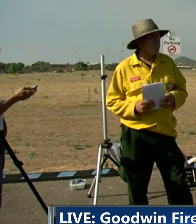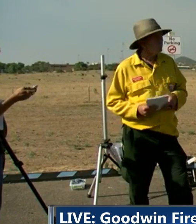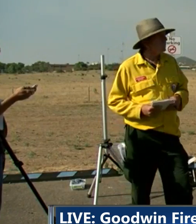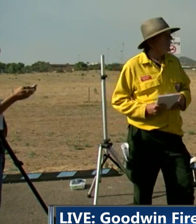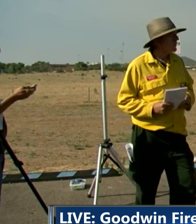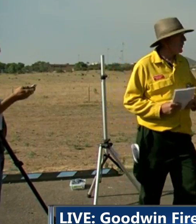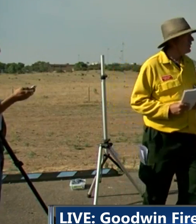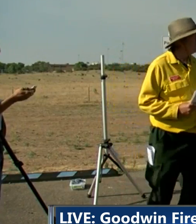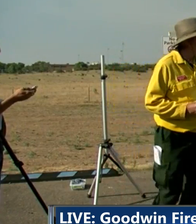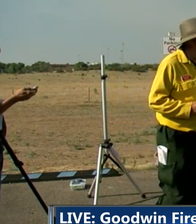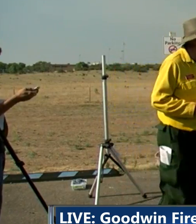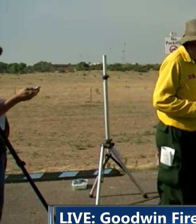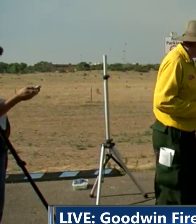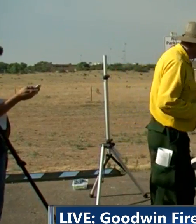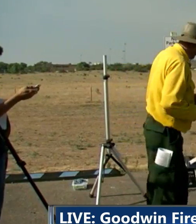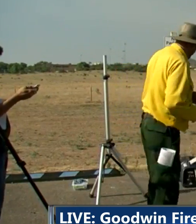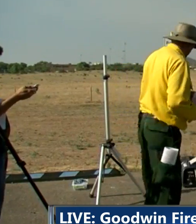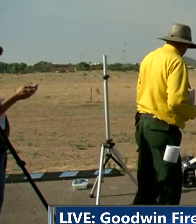team. Todd?